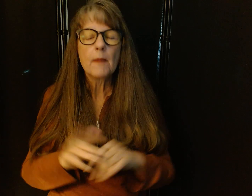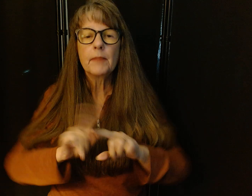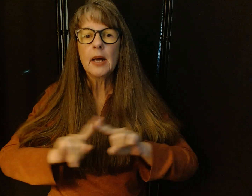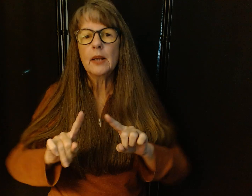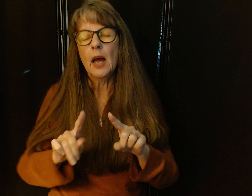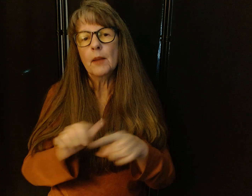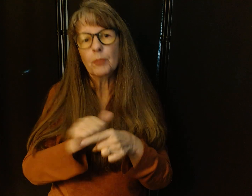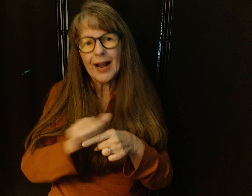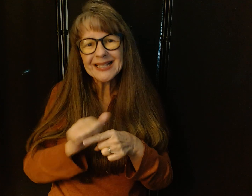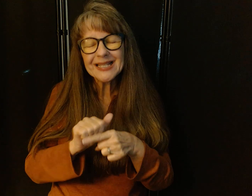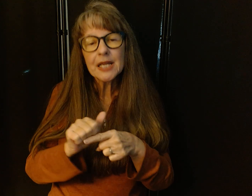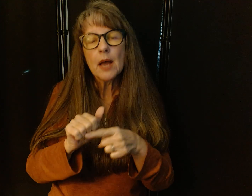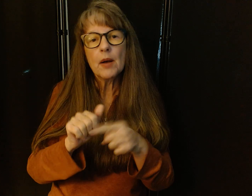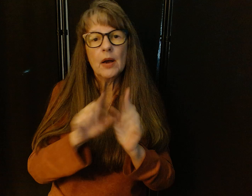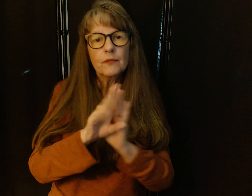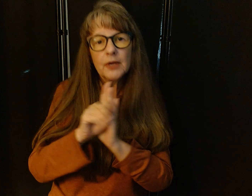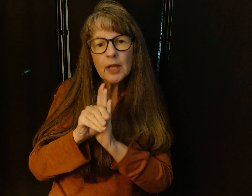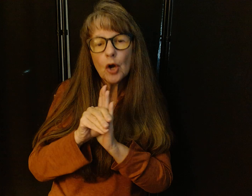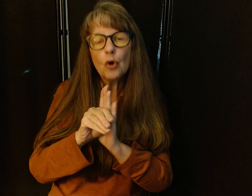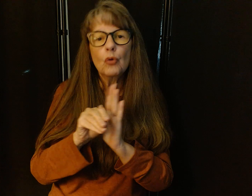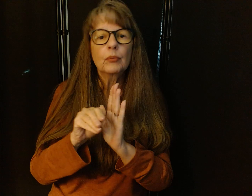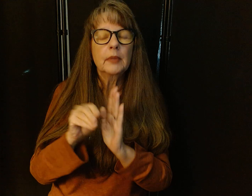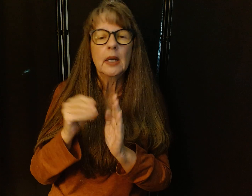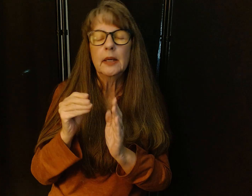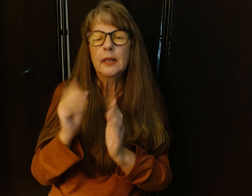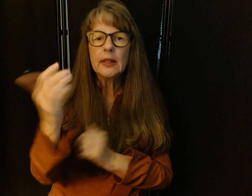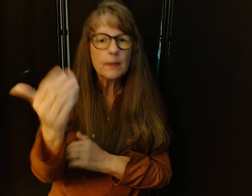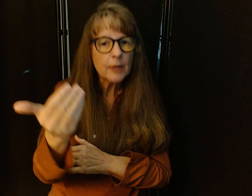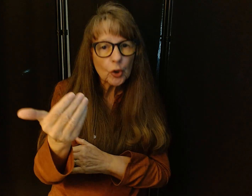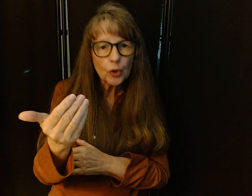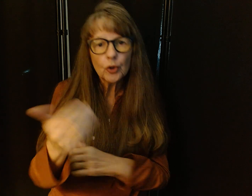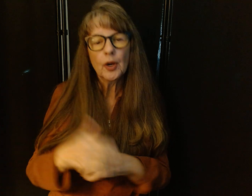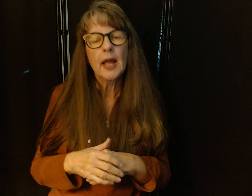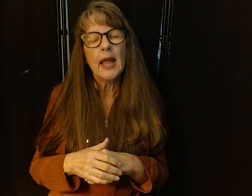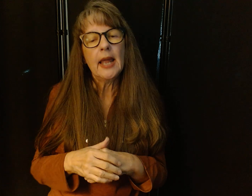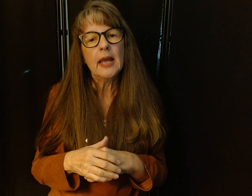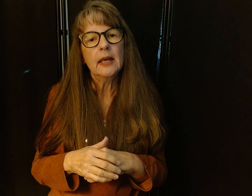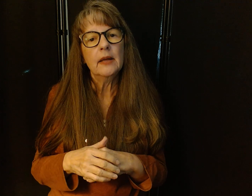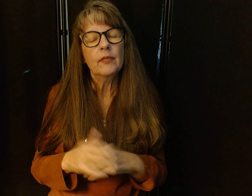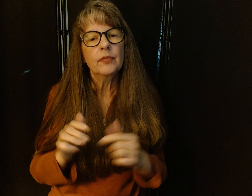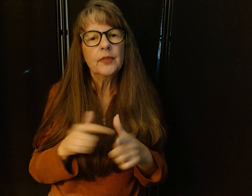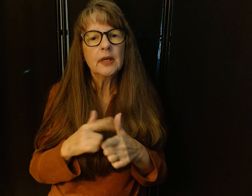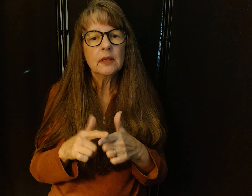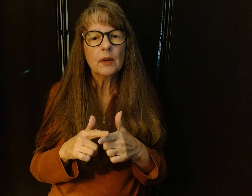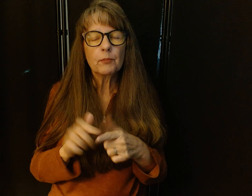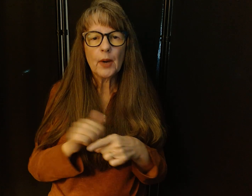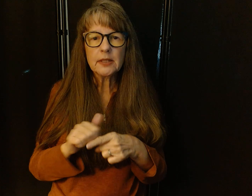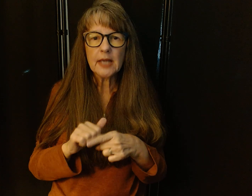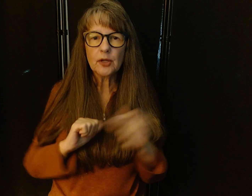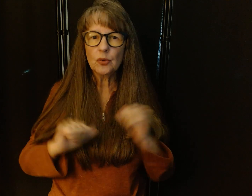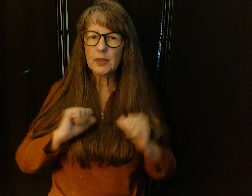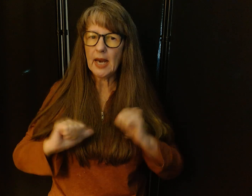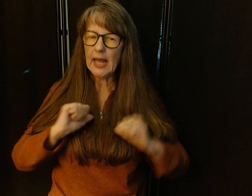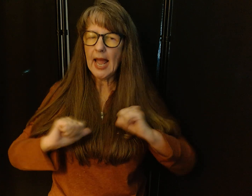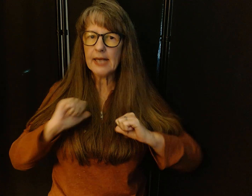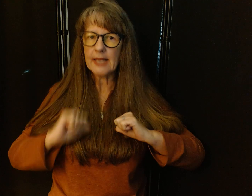But practice video in the mirror, and then practice how you would kind of act out